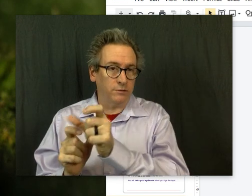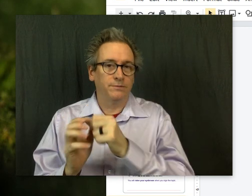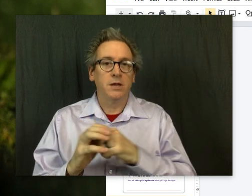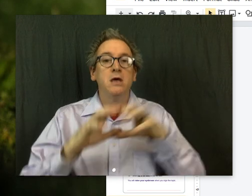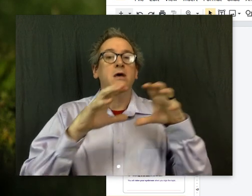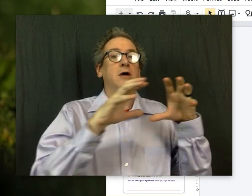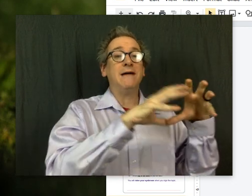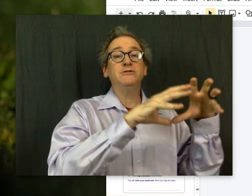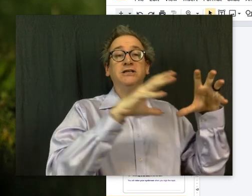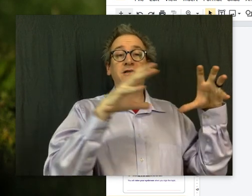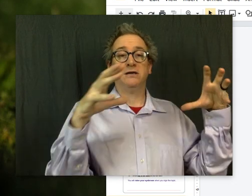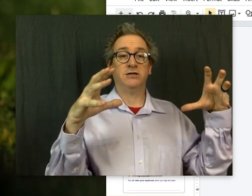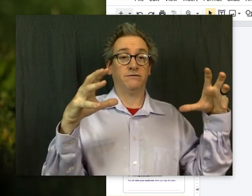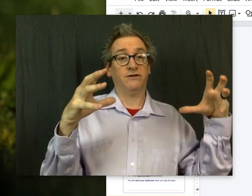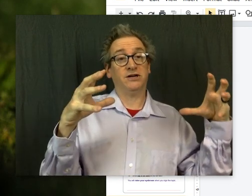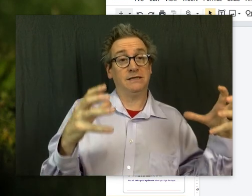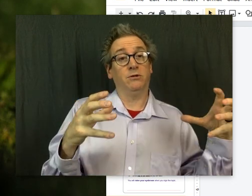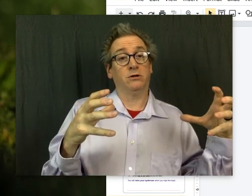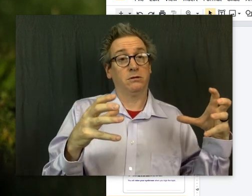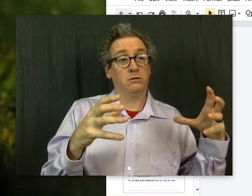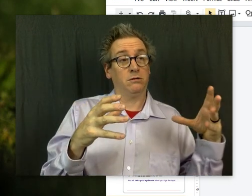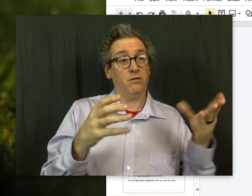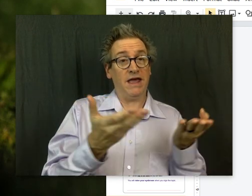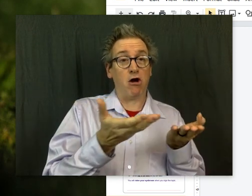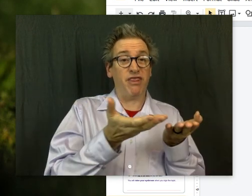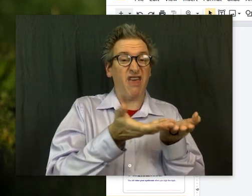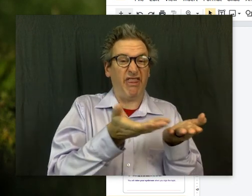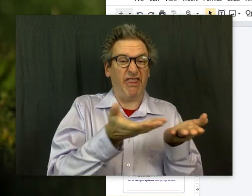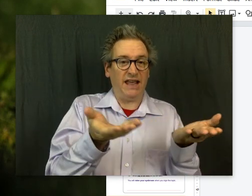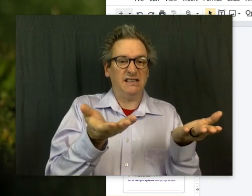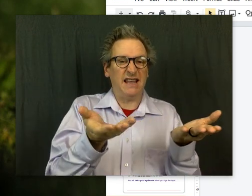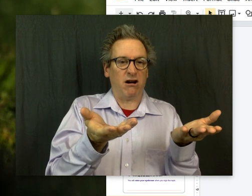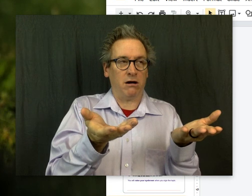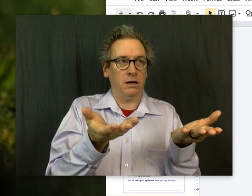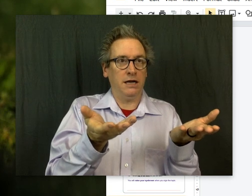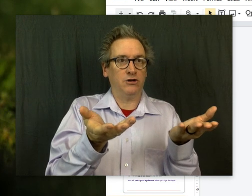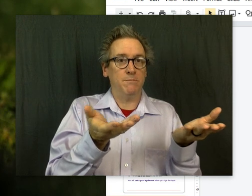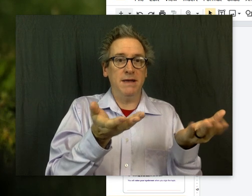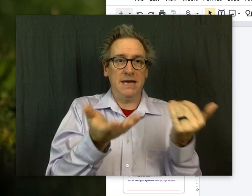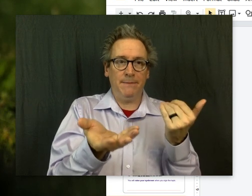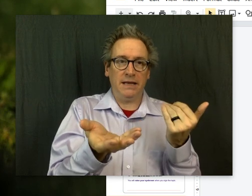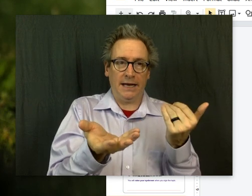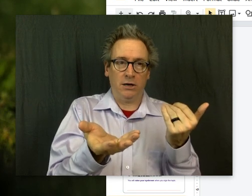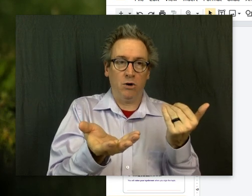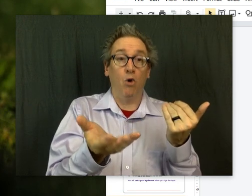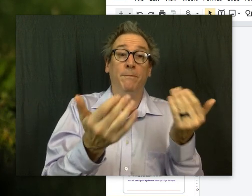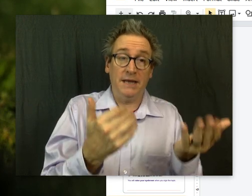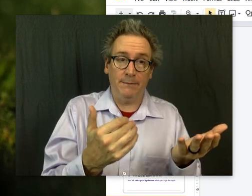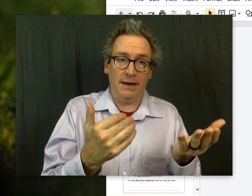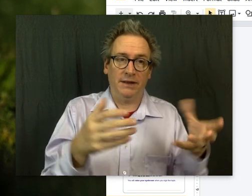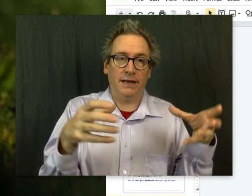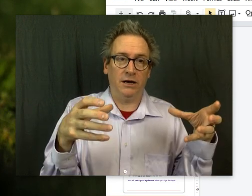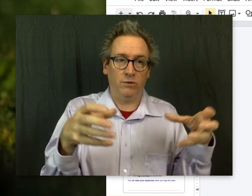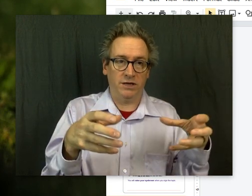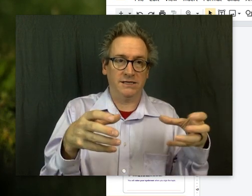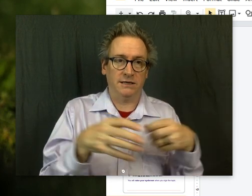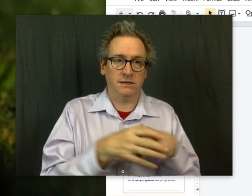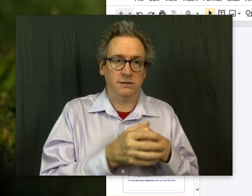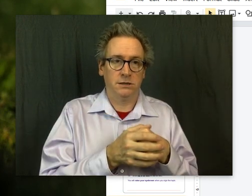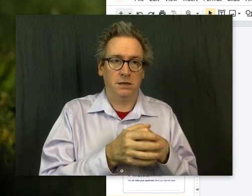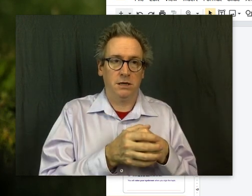verb. Object and subject are very similar. They are the things that are either manipulating or being manipulated